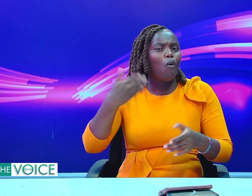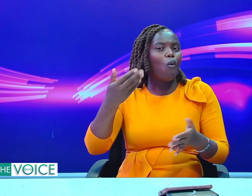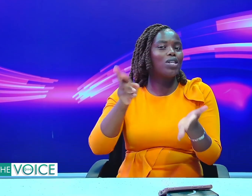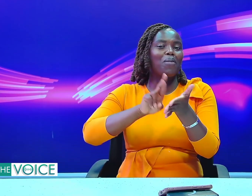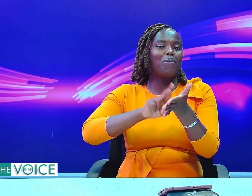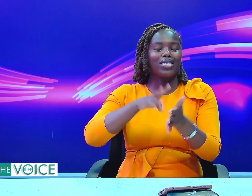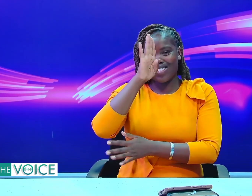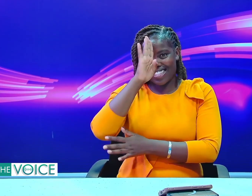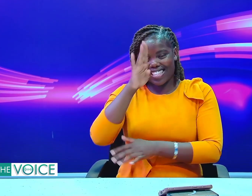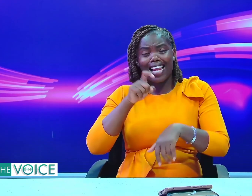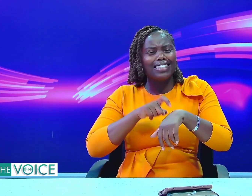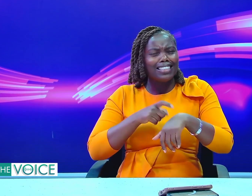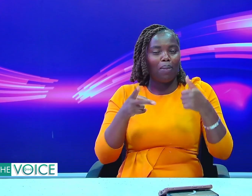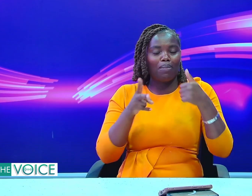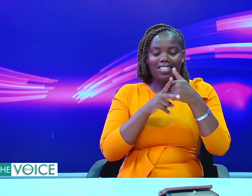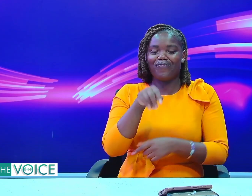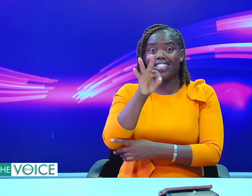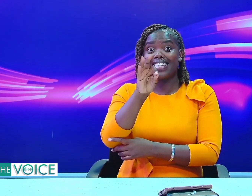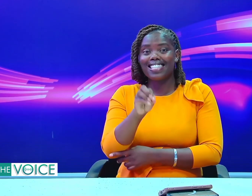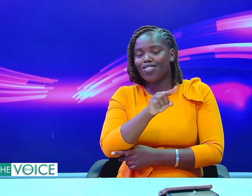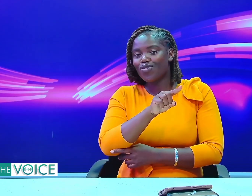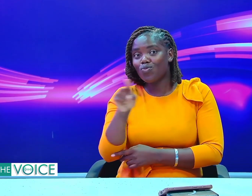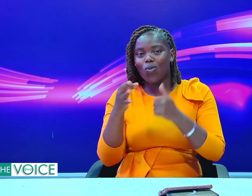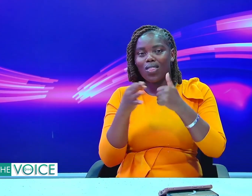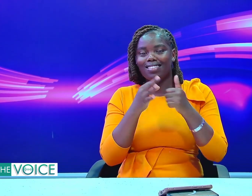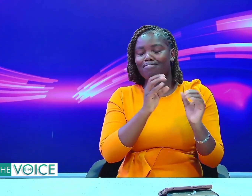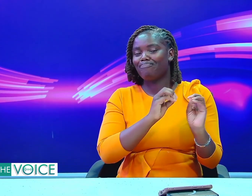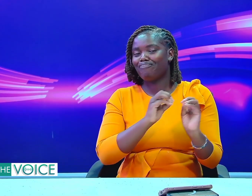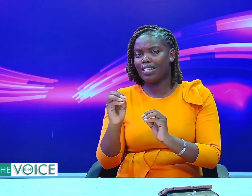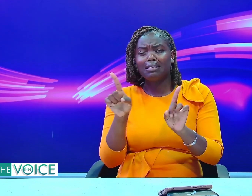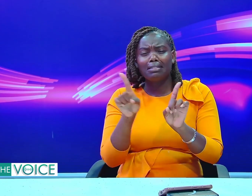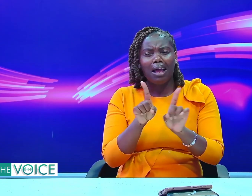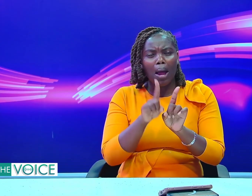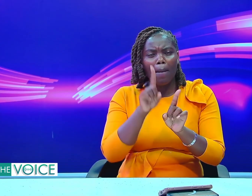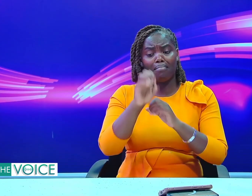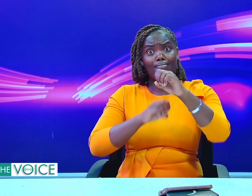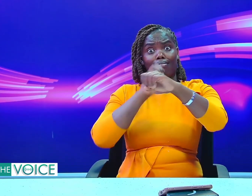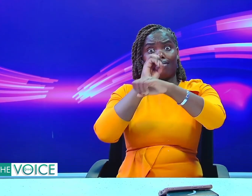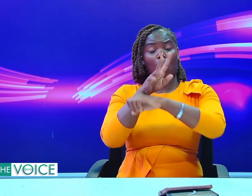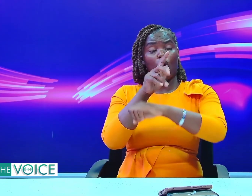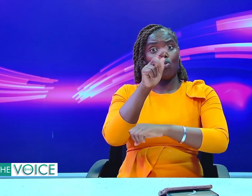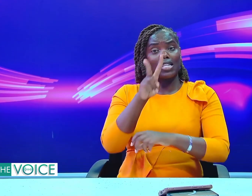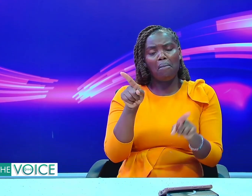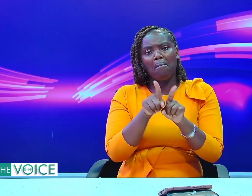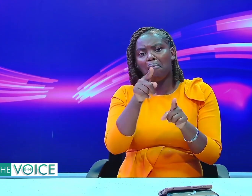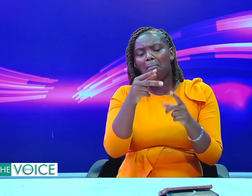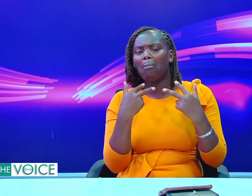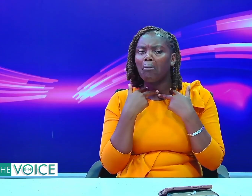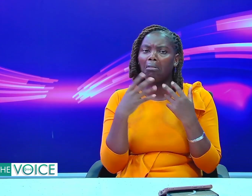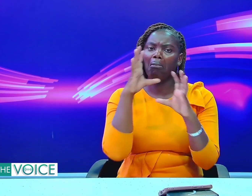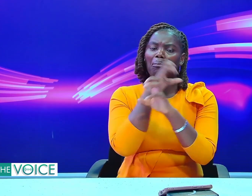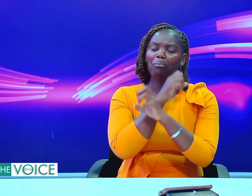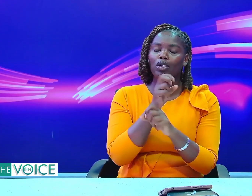Friday, and we also have a repeat on Sunday at 7:30 to 8 p.m. And the show